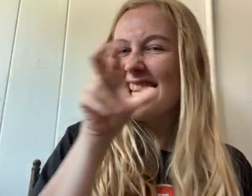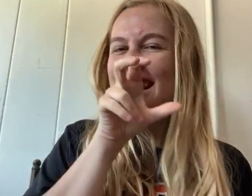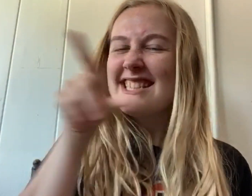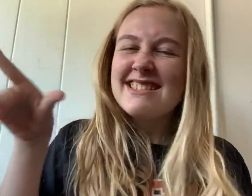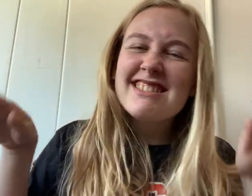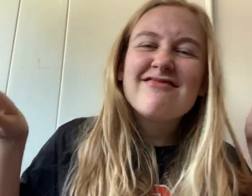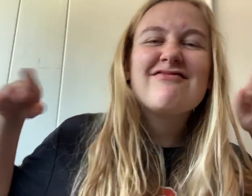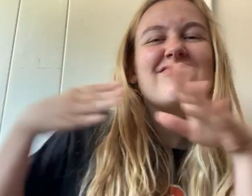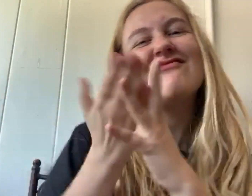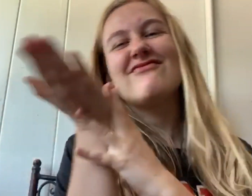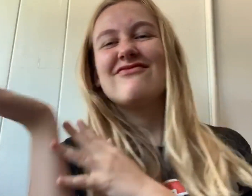That's our eagle.